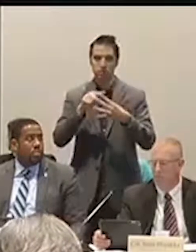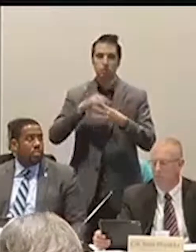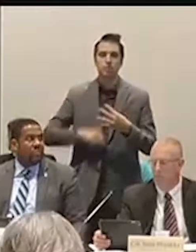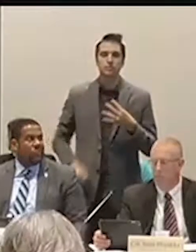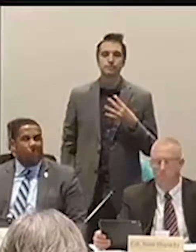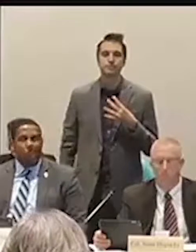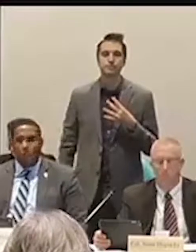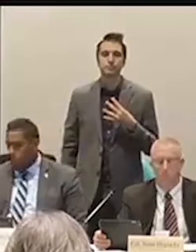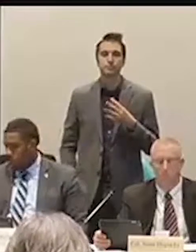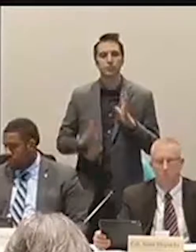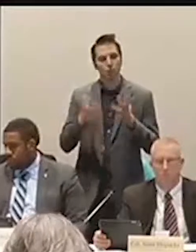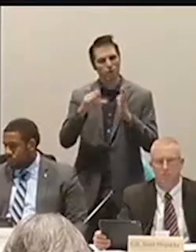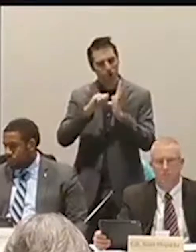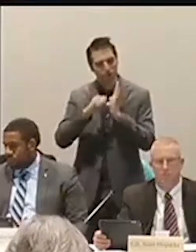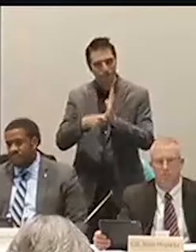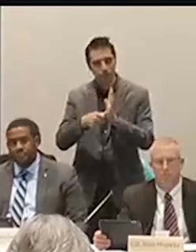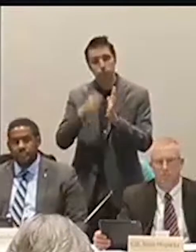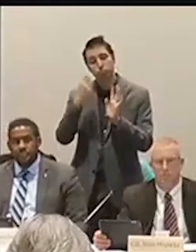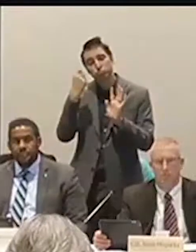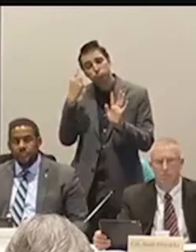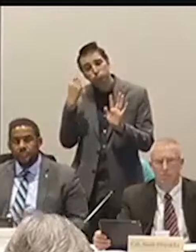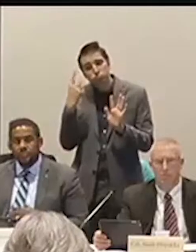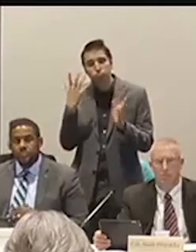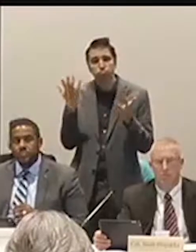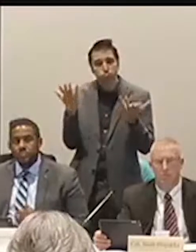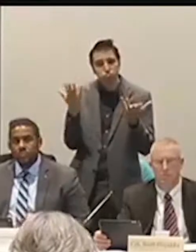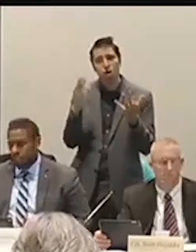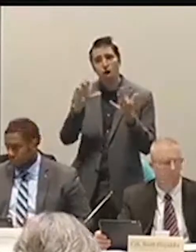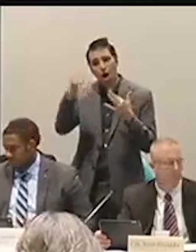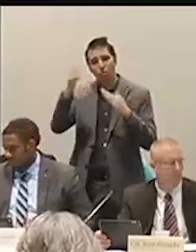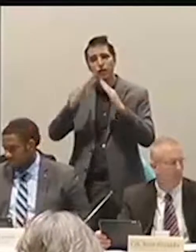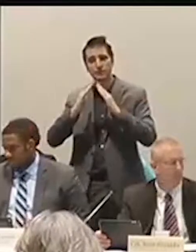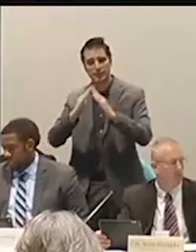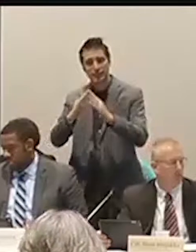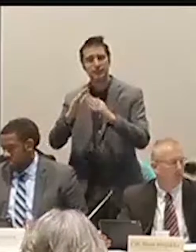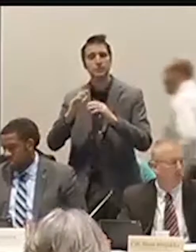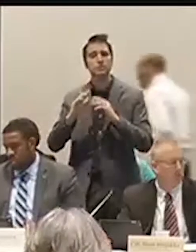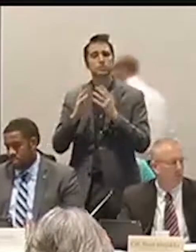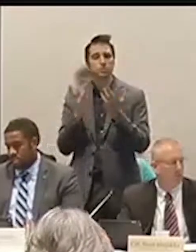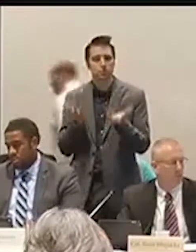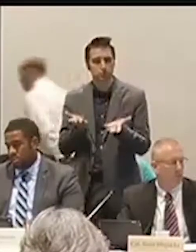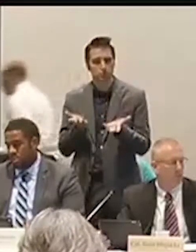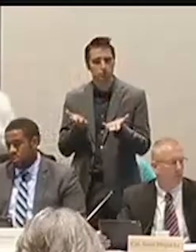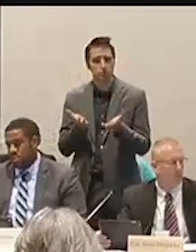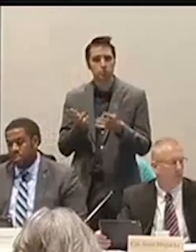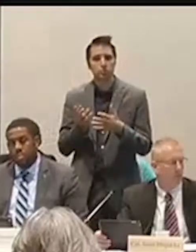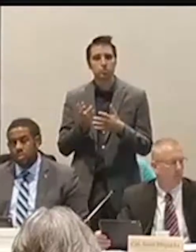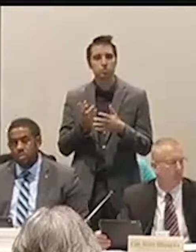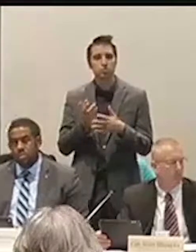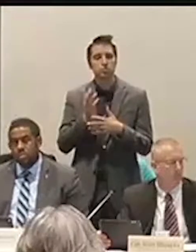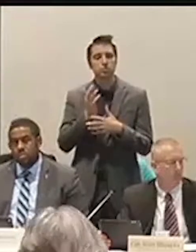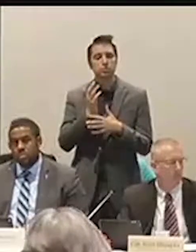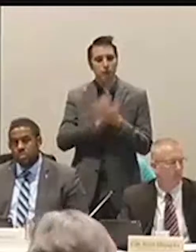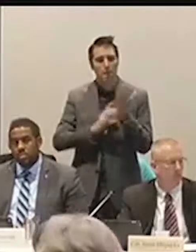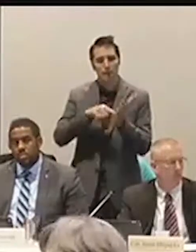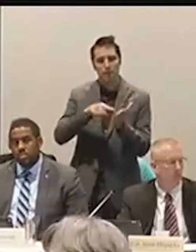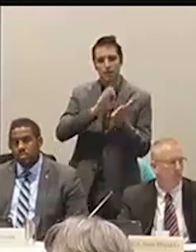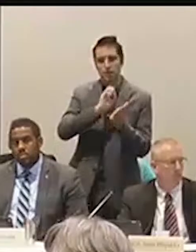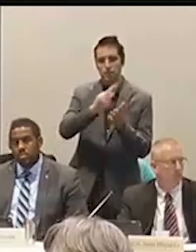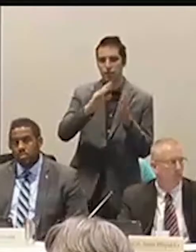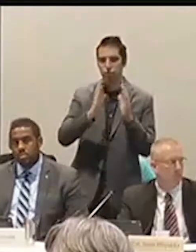I would emphasize it's not out of the realm of practice and good practice to have some payments back to cities,